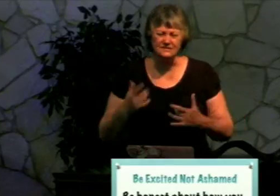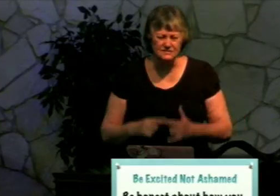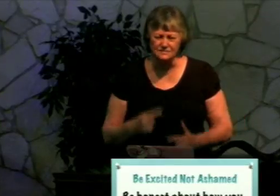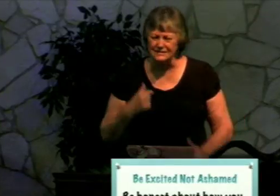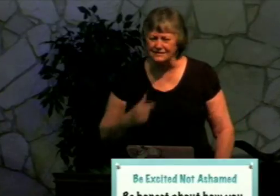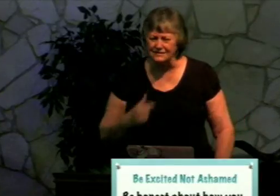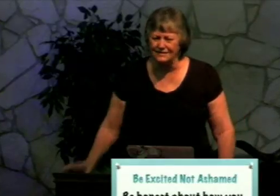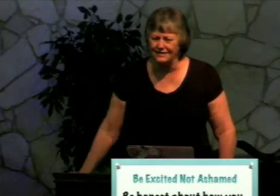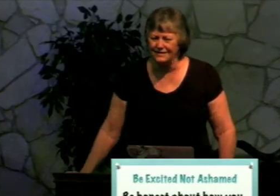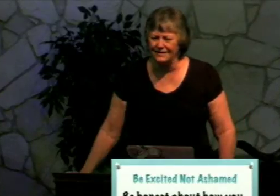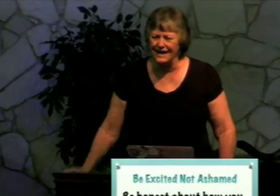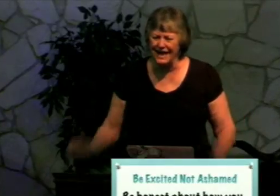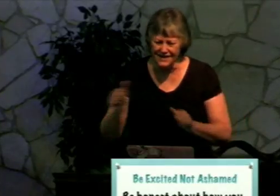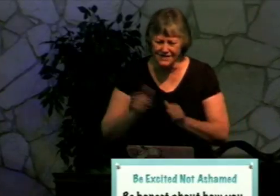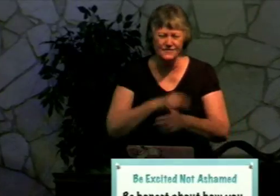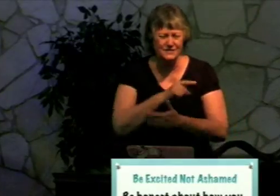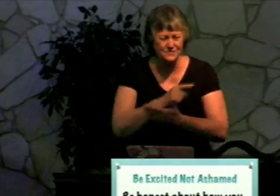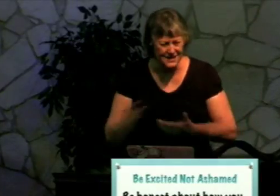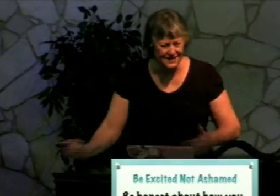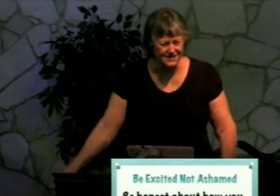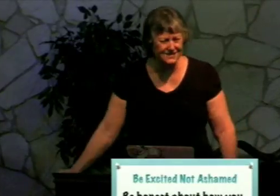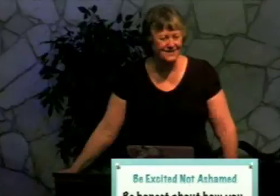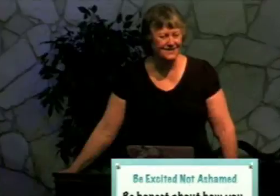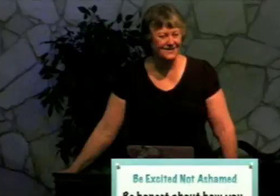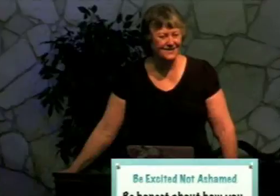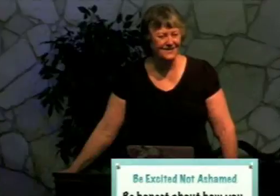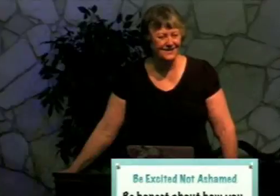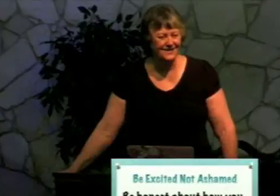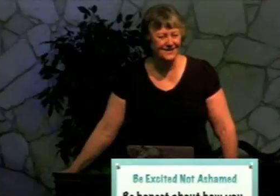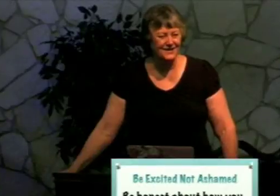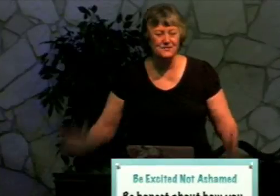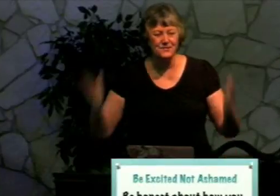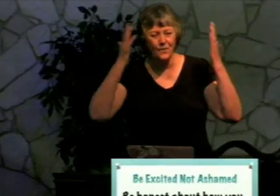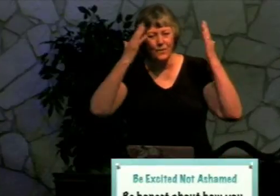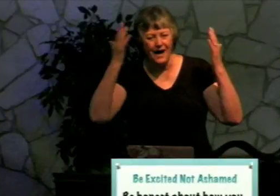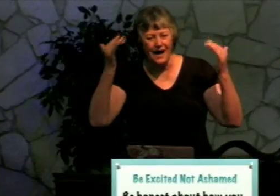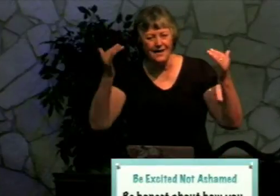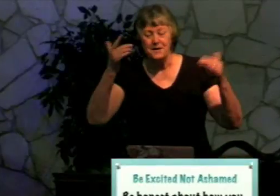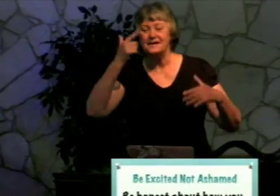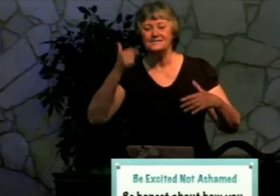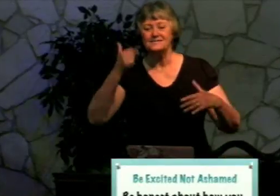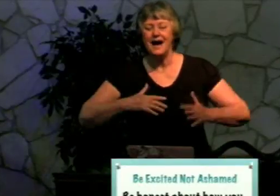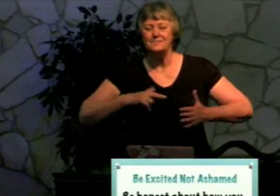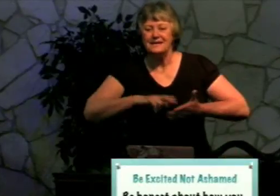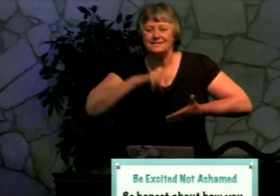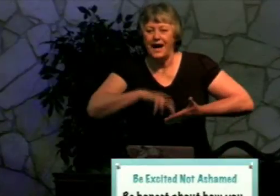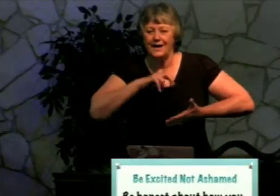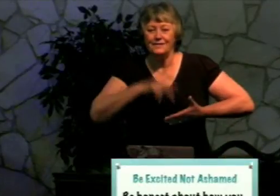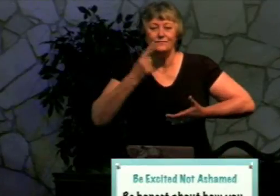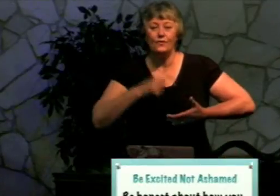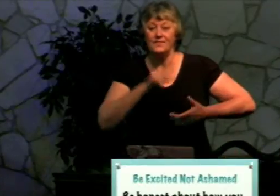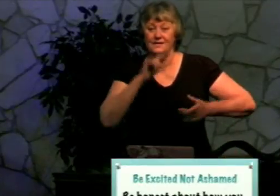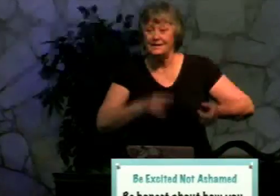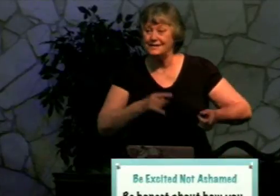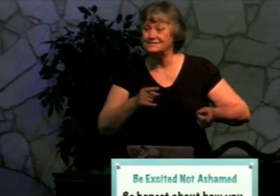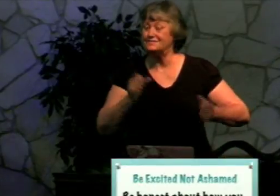to me. Every week. You know why? Because I'm excited for the kids to be